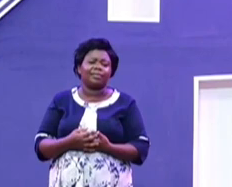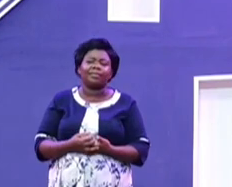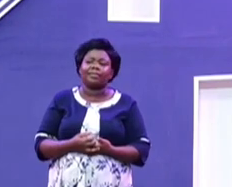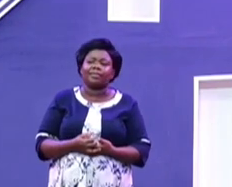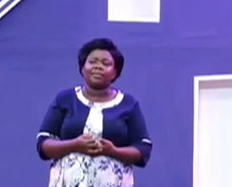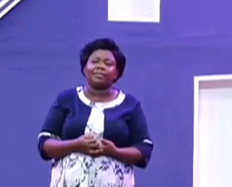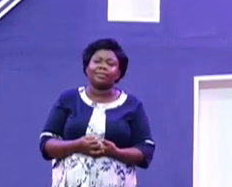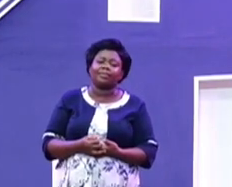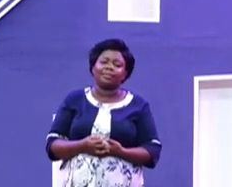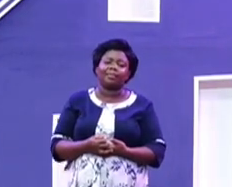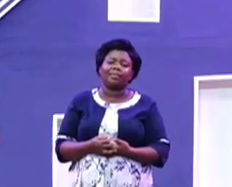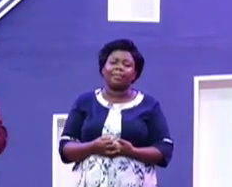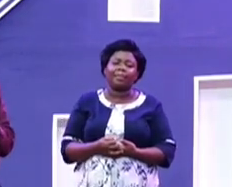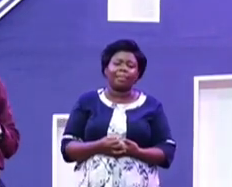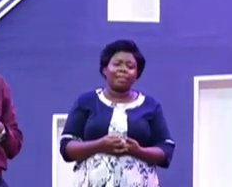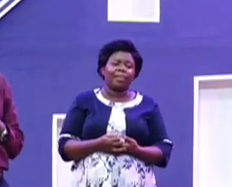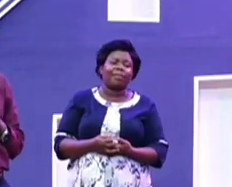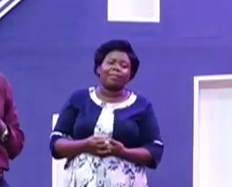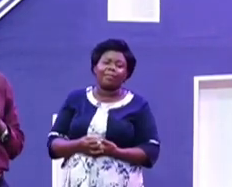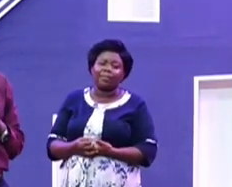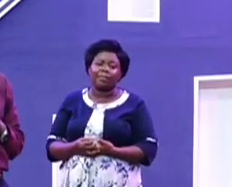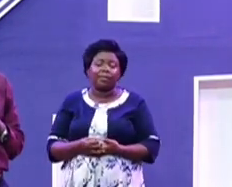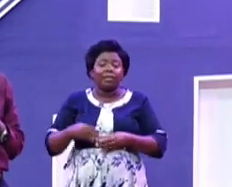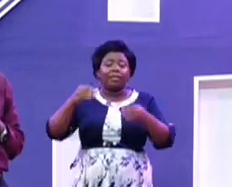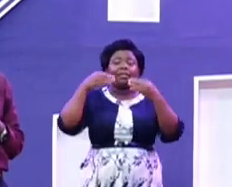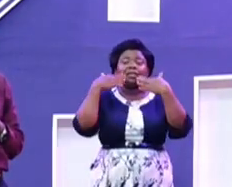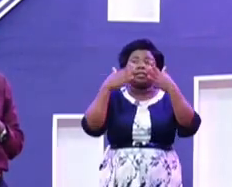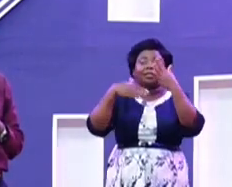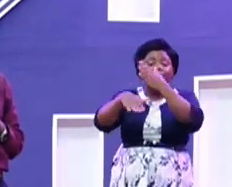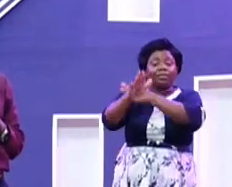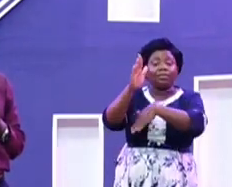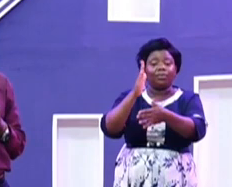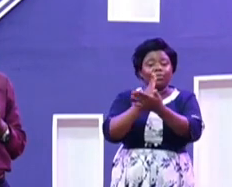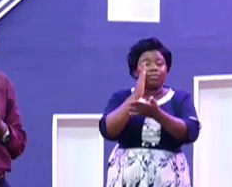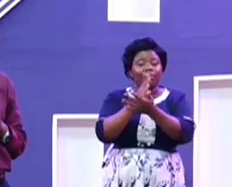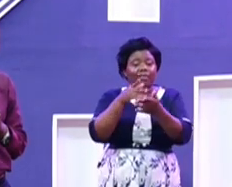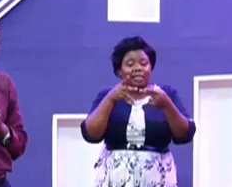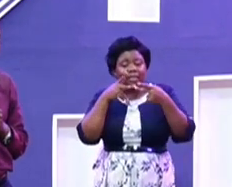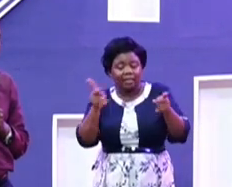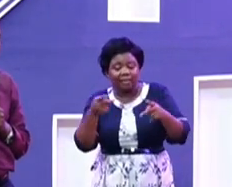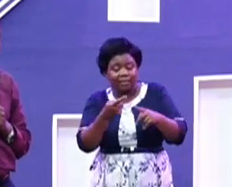ngantandika nagambye nti okwebaza okutuufu kusibuka mu mutima